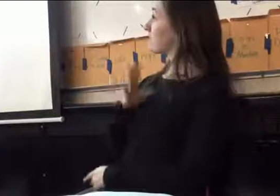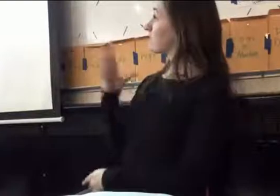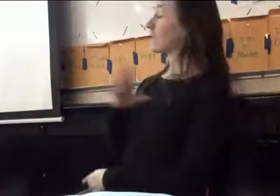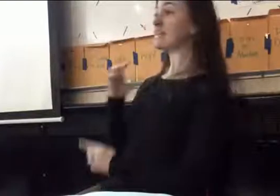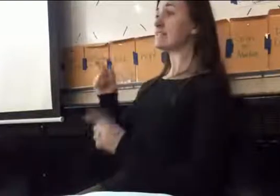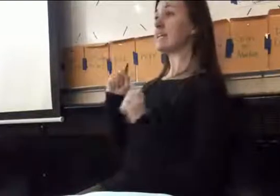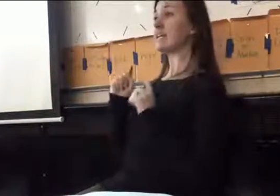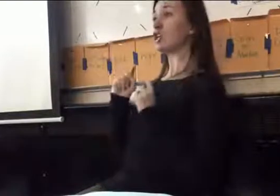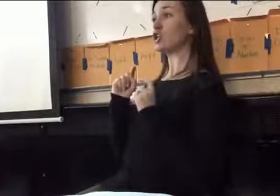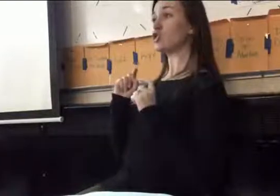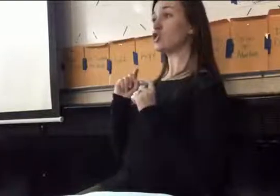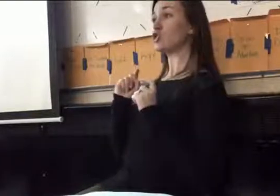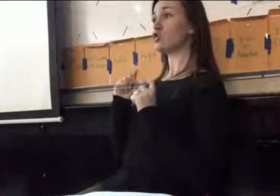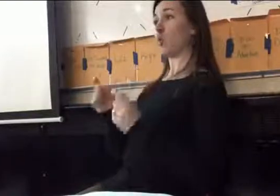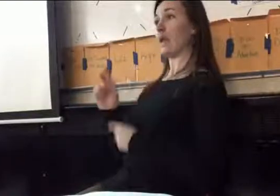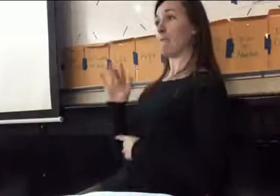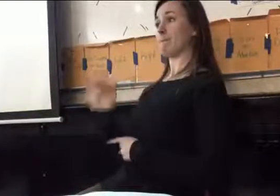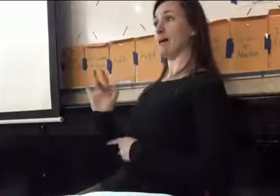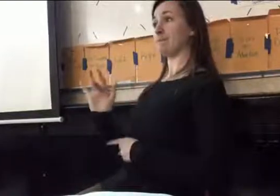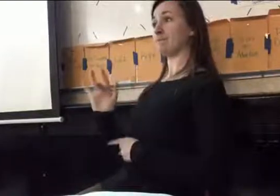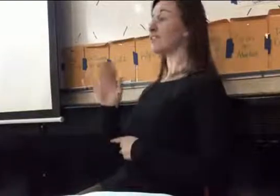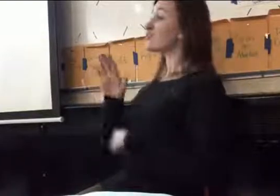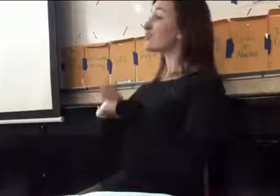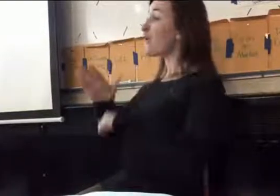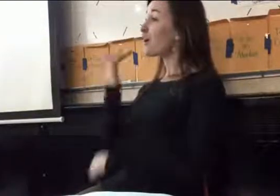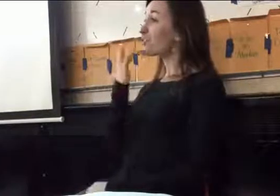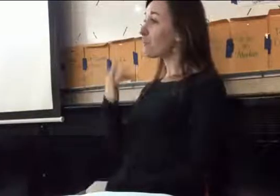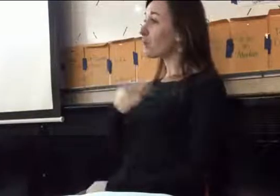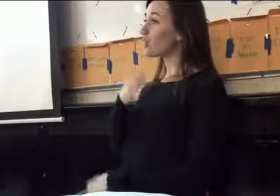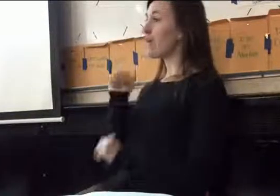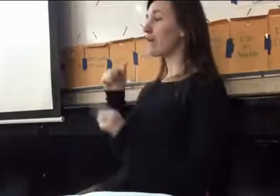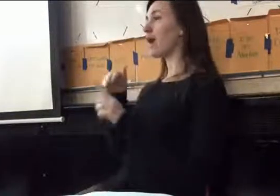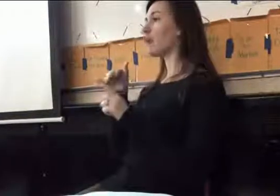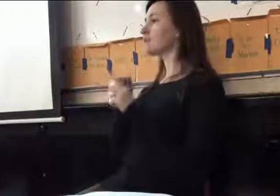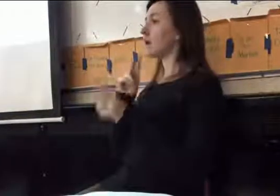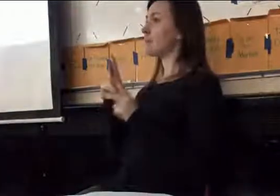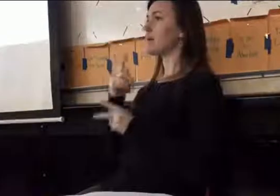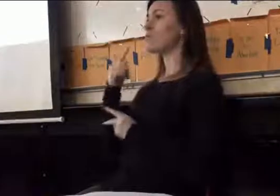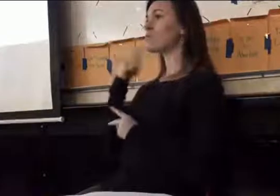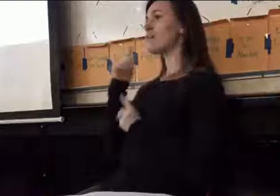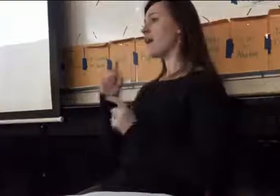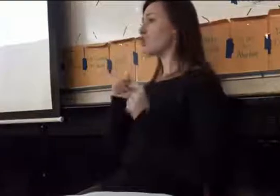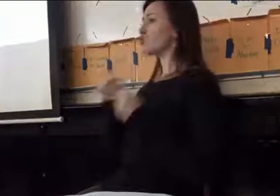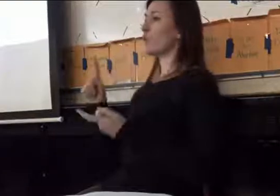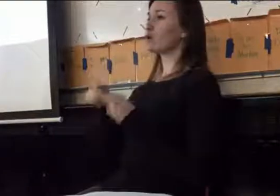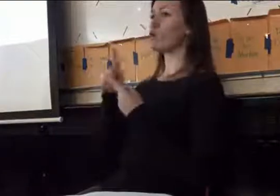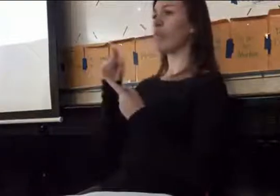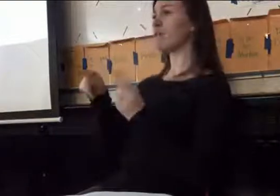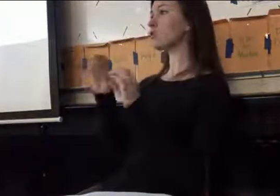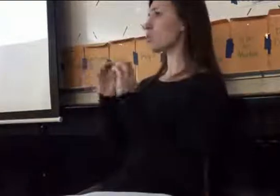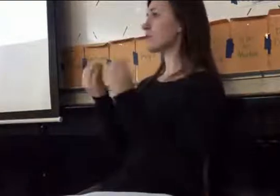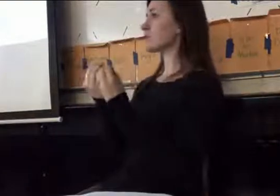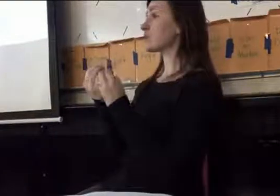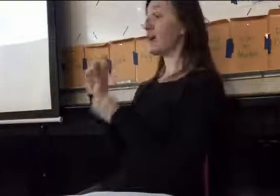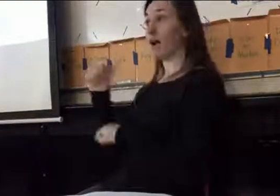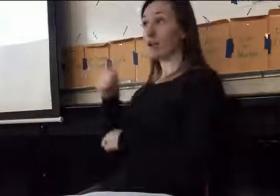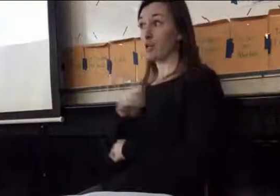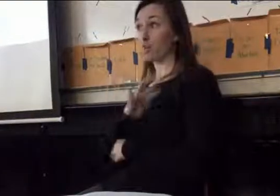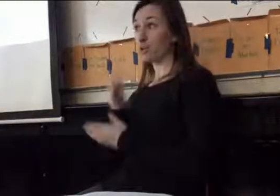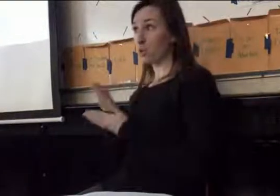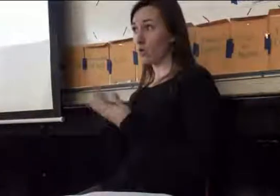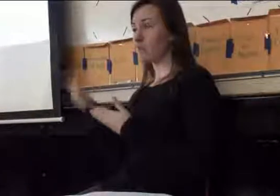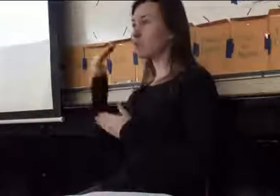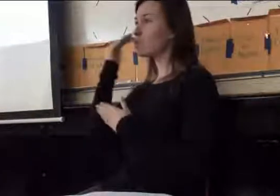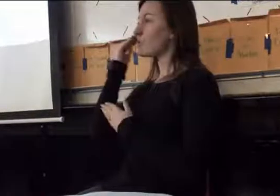your birthday, it can remind people all the time to donate to your cause. I get these all the time every single day. But another cool thing they have is what is known